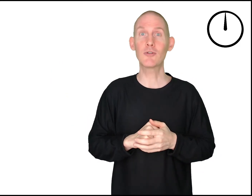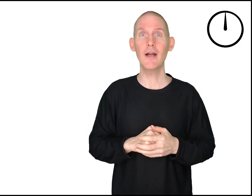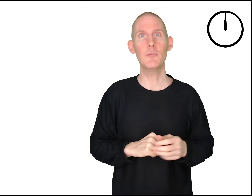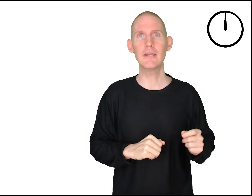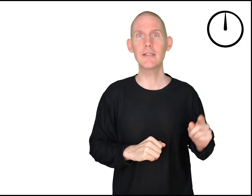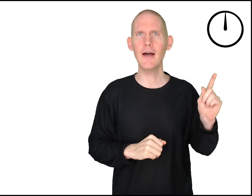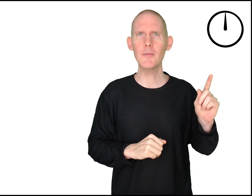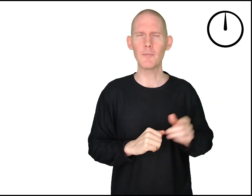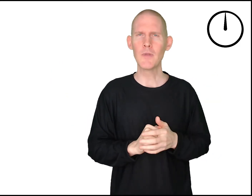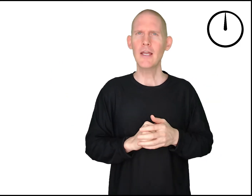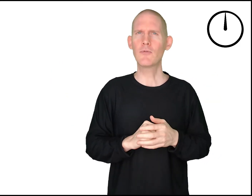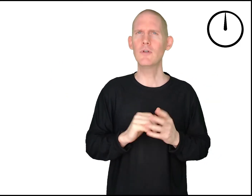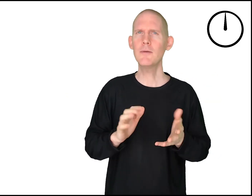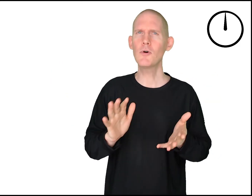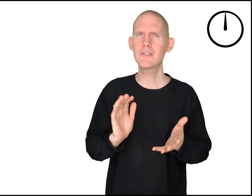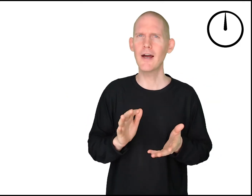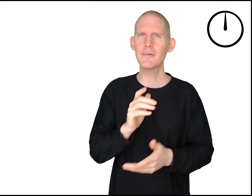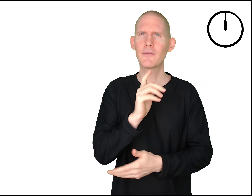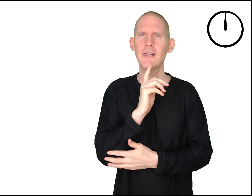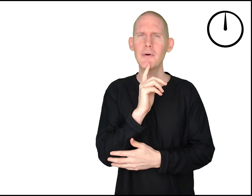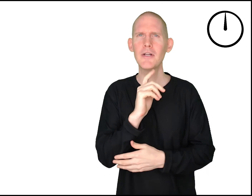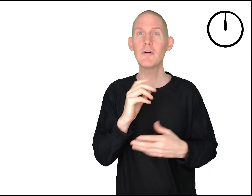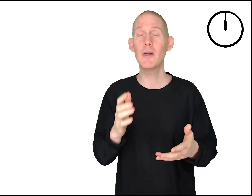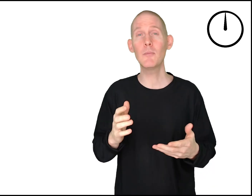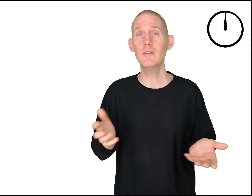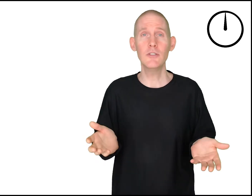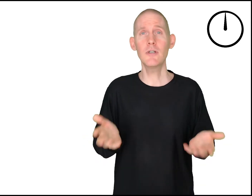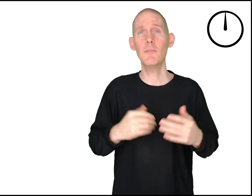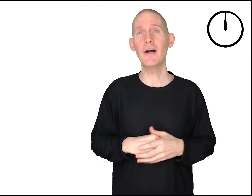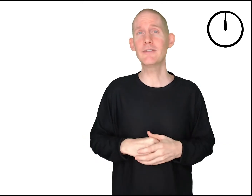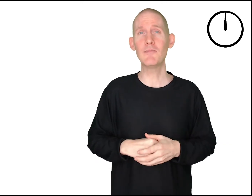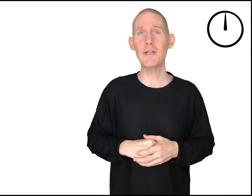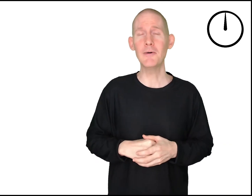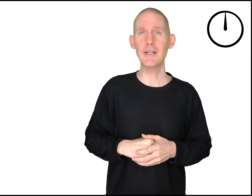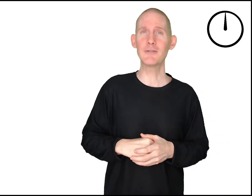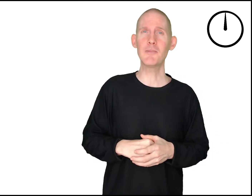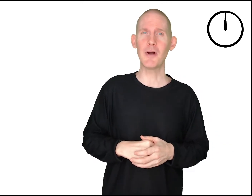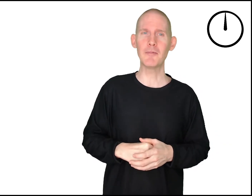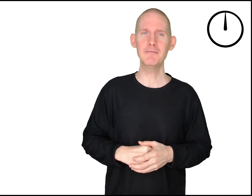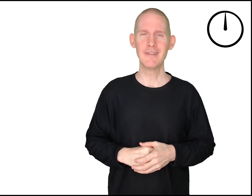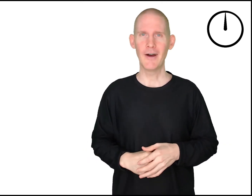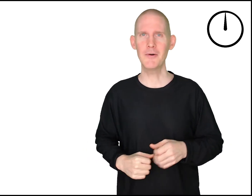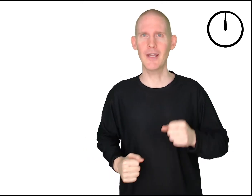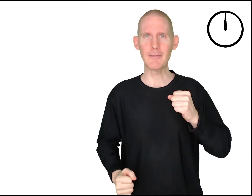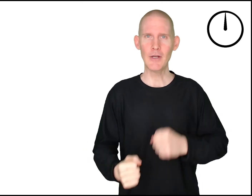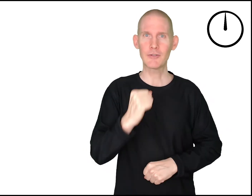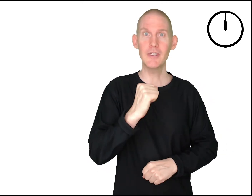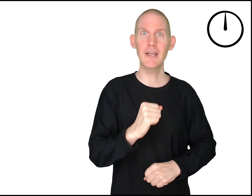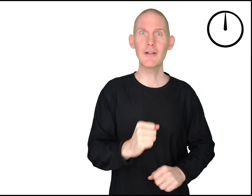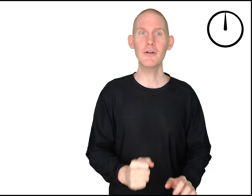to beat the timer. If you need more time to think about it and remember, you can pause the video. That's no problem. Okay, so let's take a look at